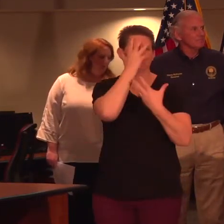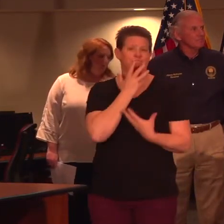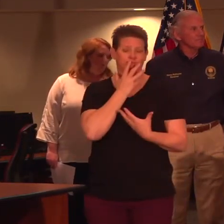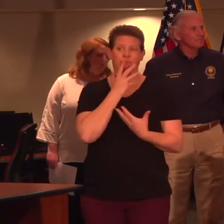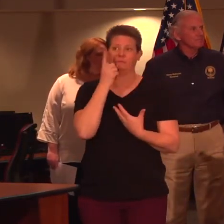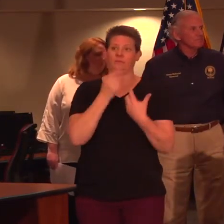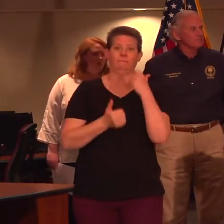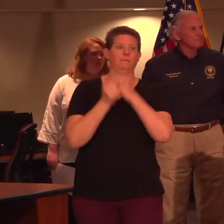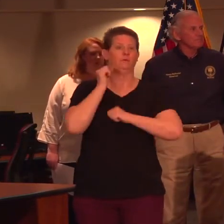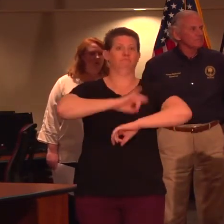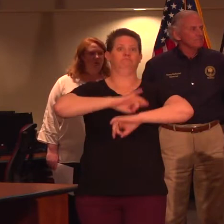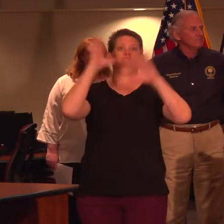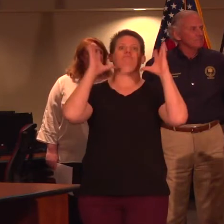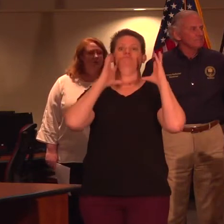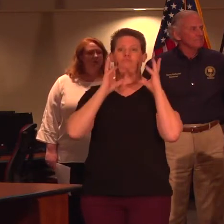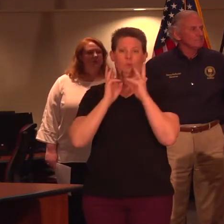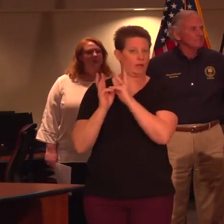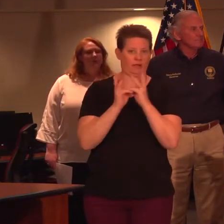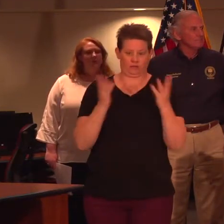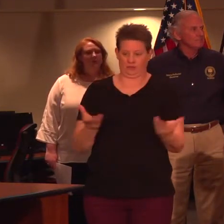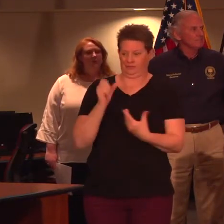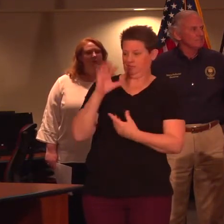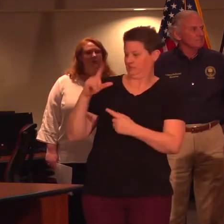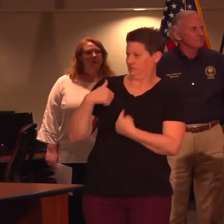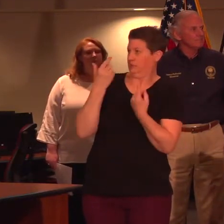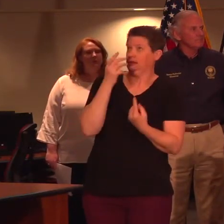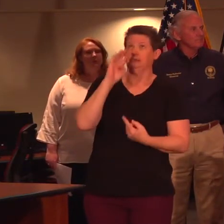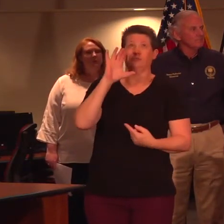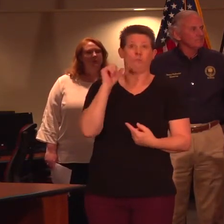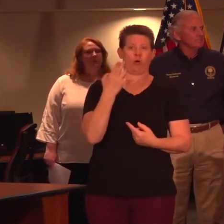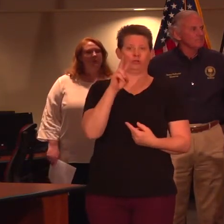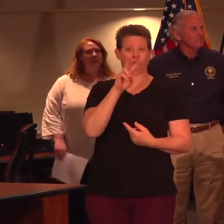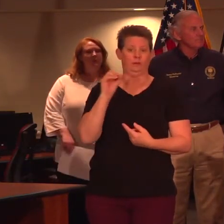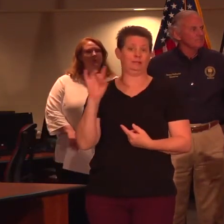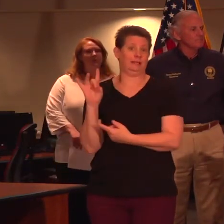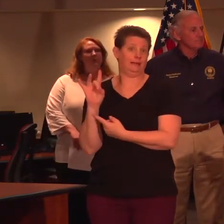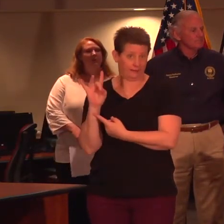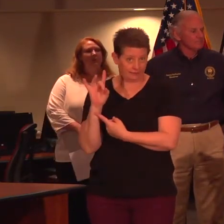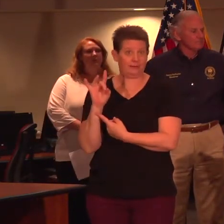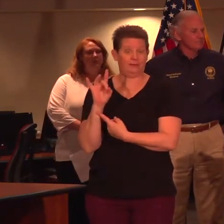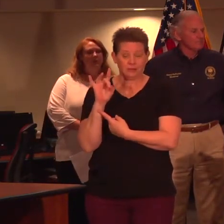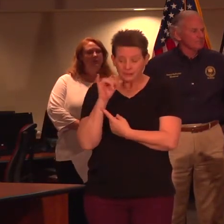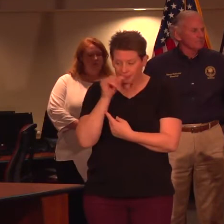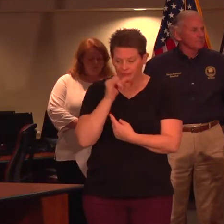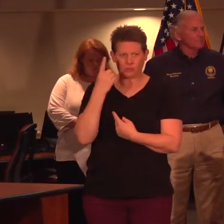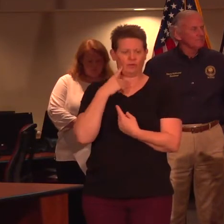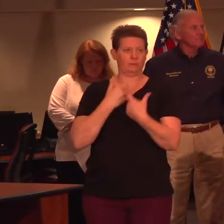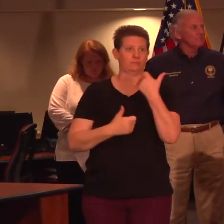most significant severe weather outbreak in South Carolina since March of 2008. In fact, this was the most